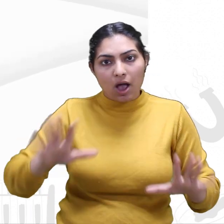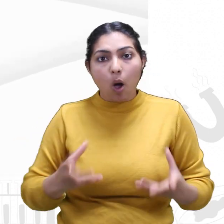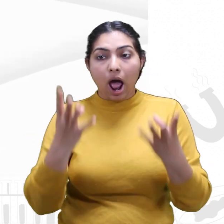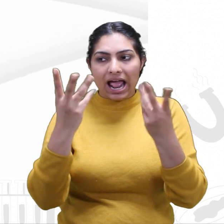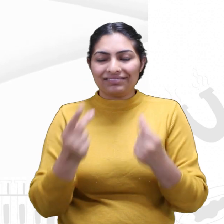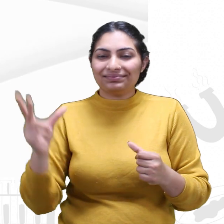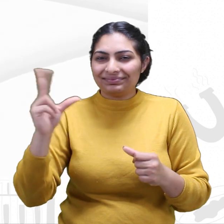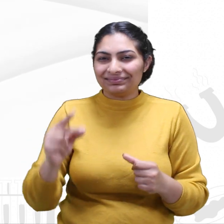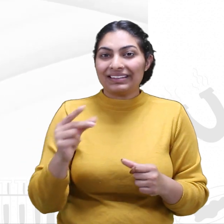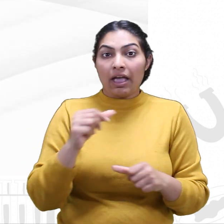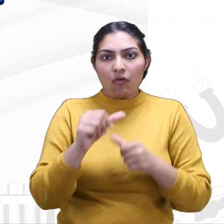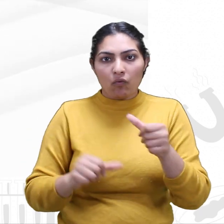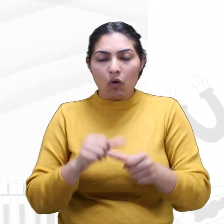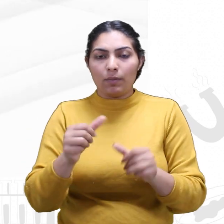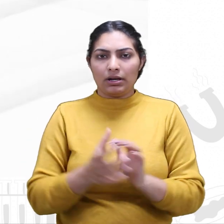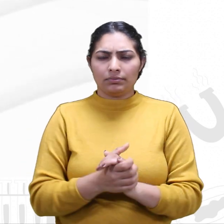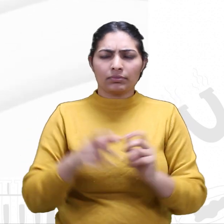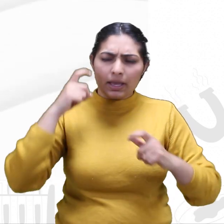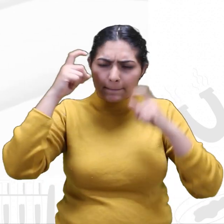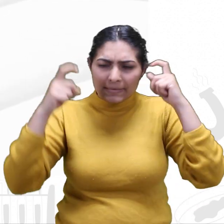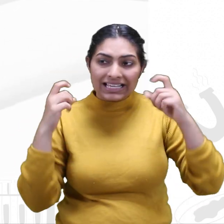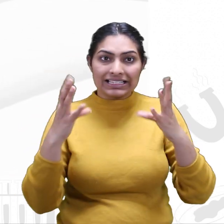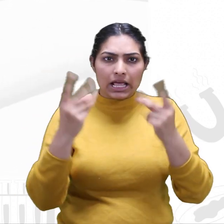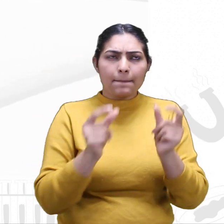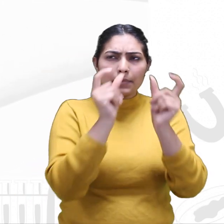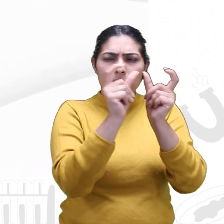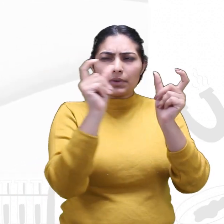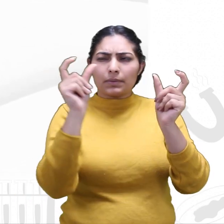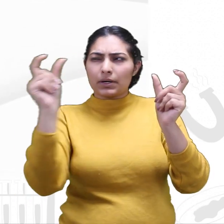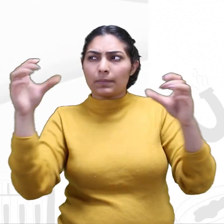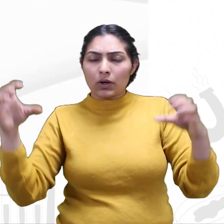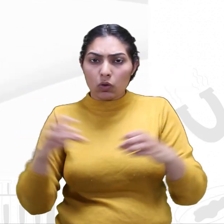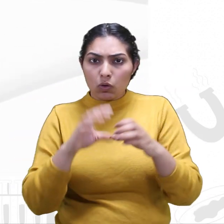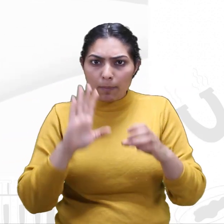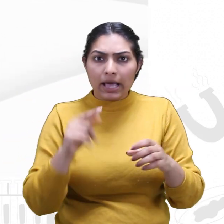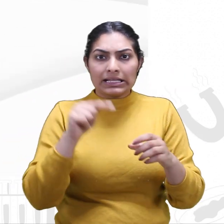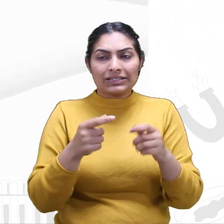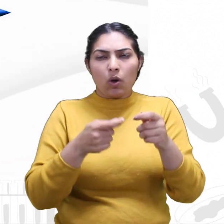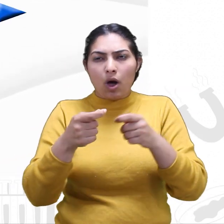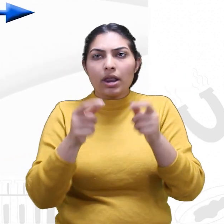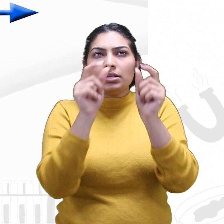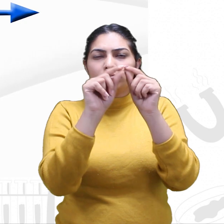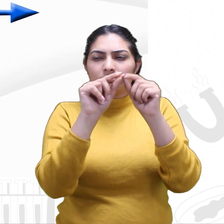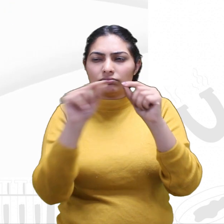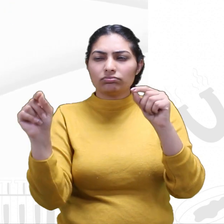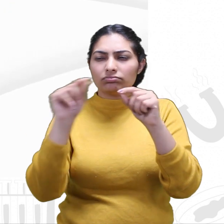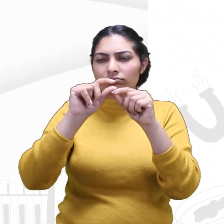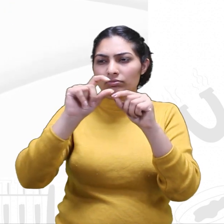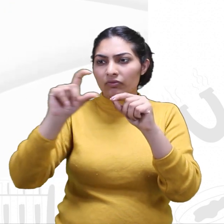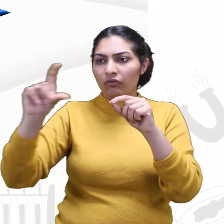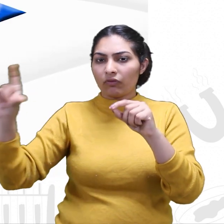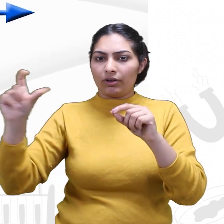what's normal or average in a set of data. Imagine we have a bunch of numbers lined up in order from smallest